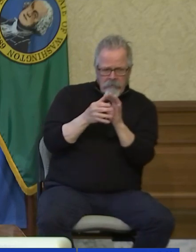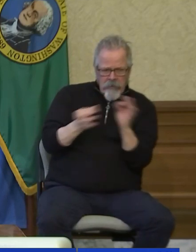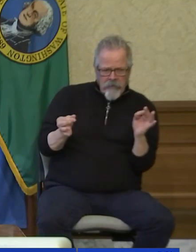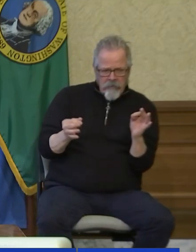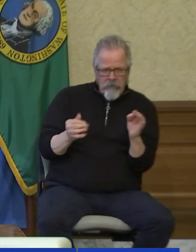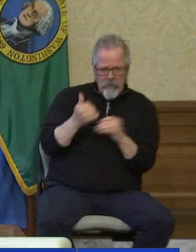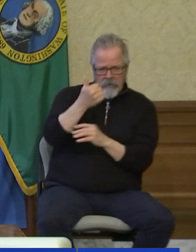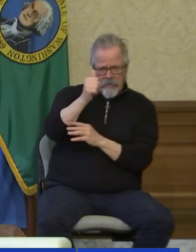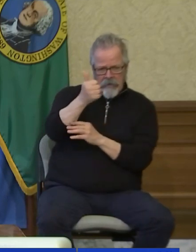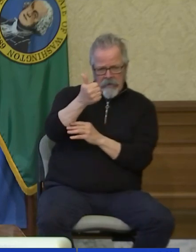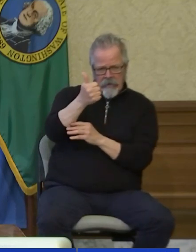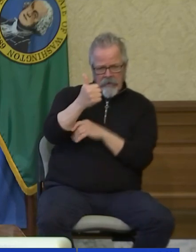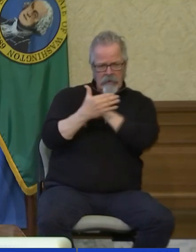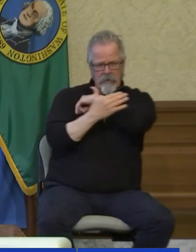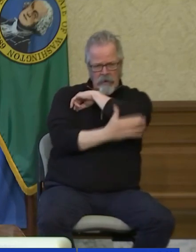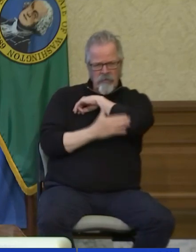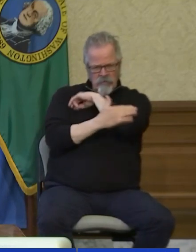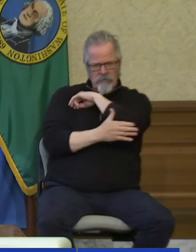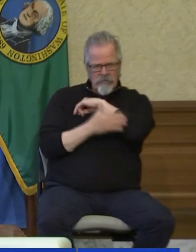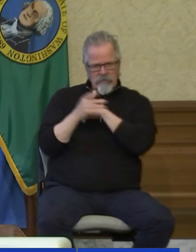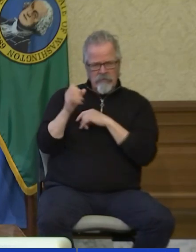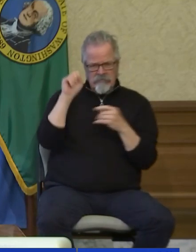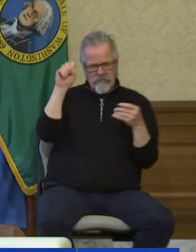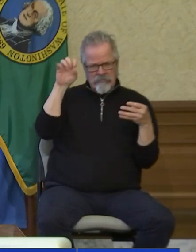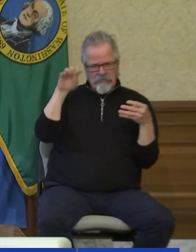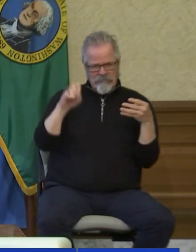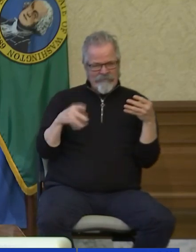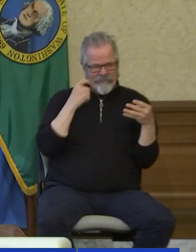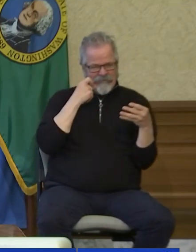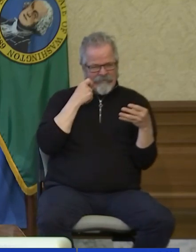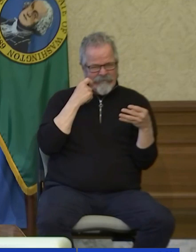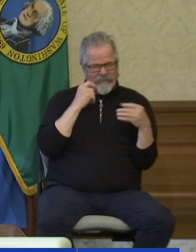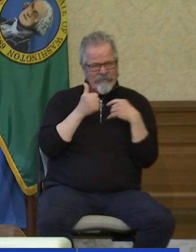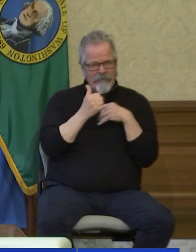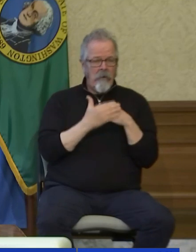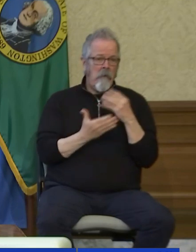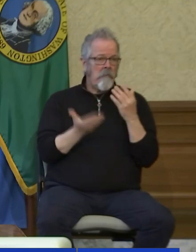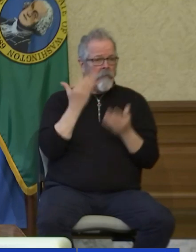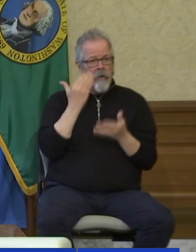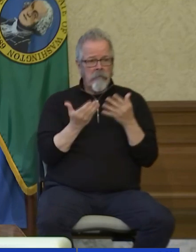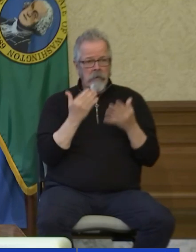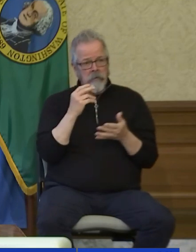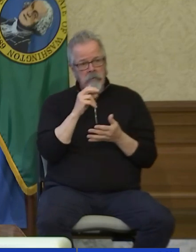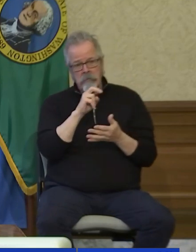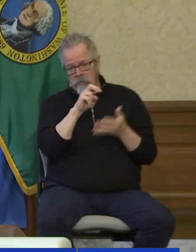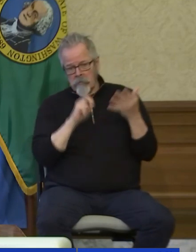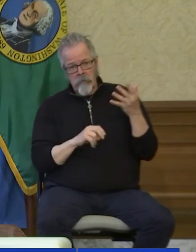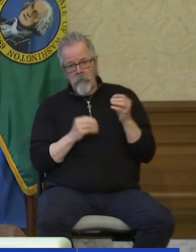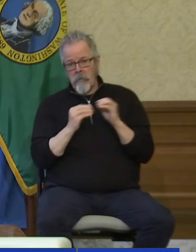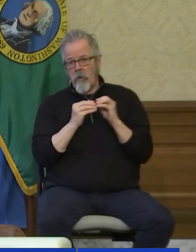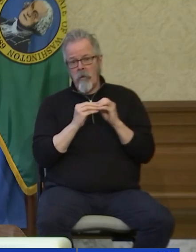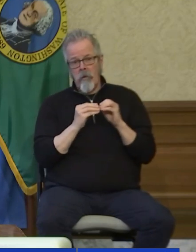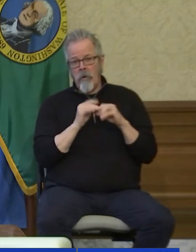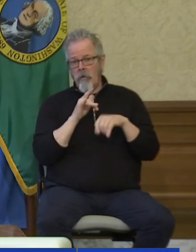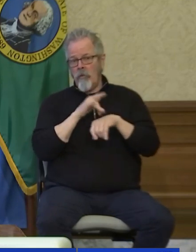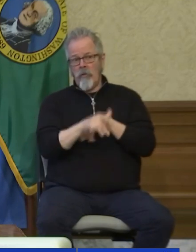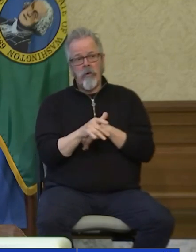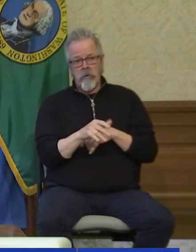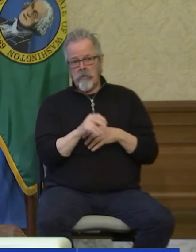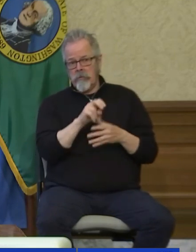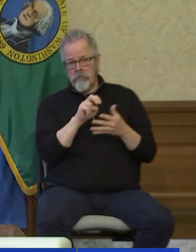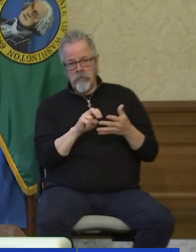officers and their county commissioners to ask to move forward faster on the phases? And do you